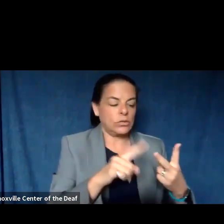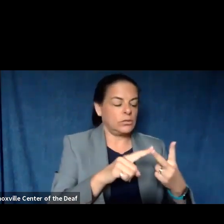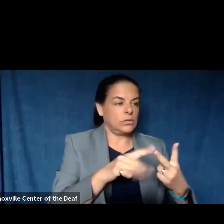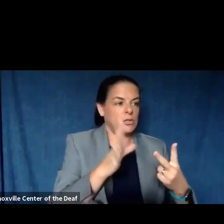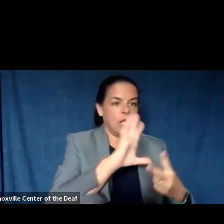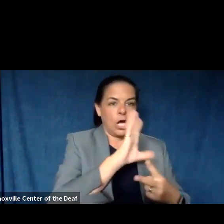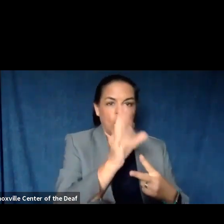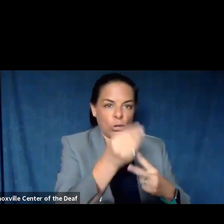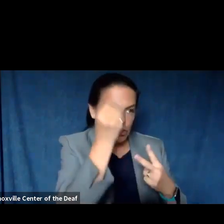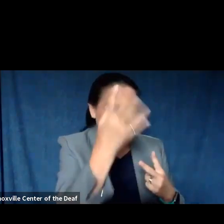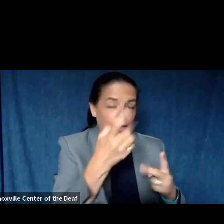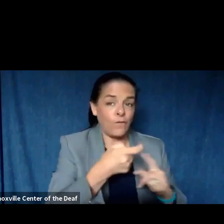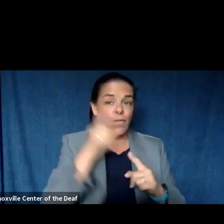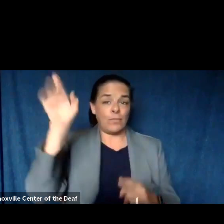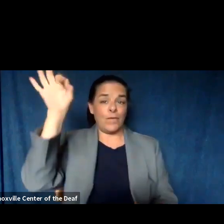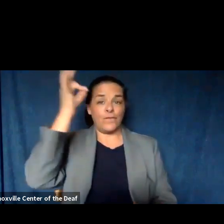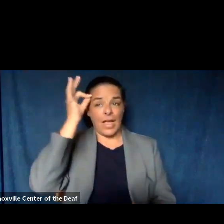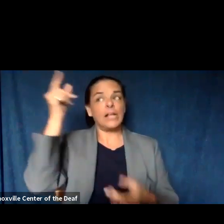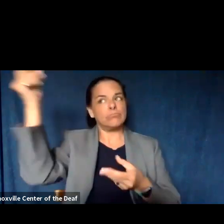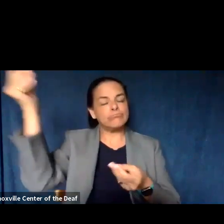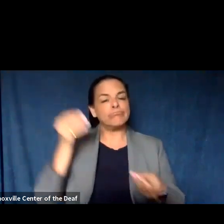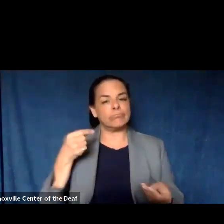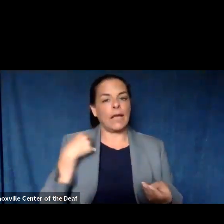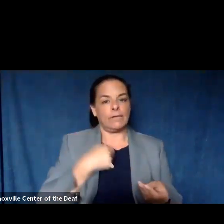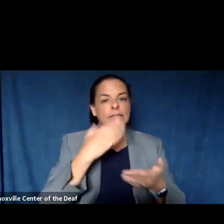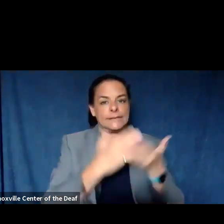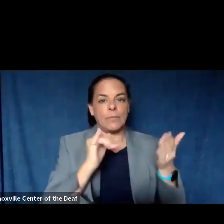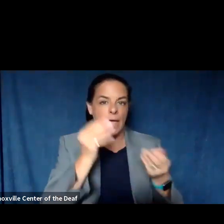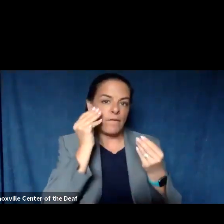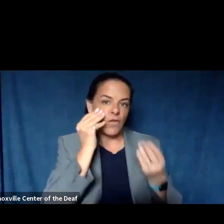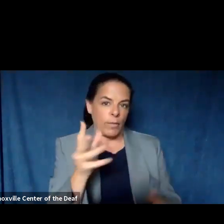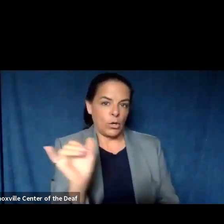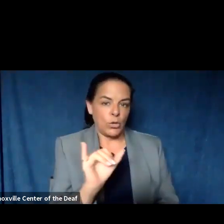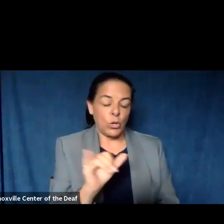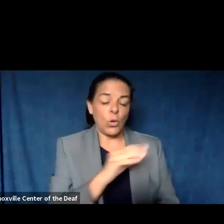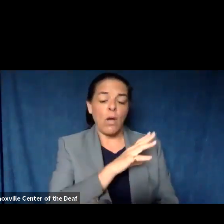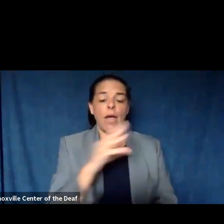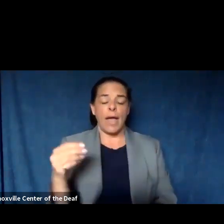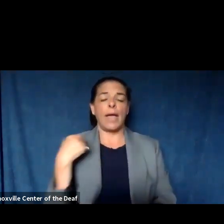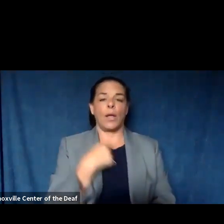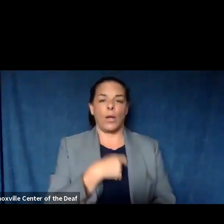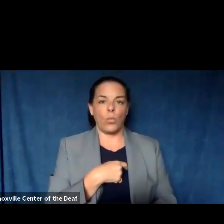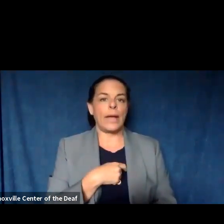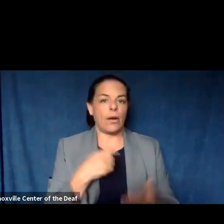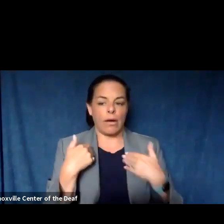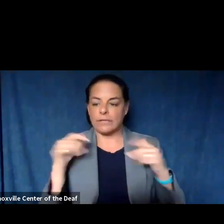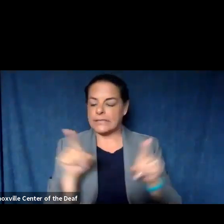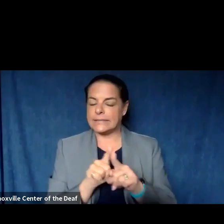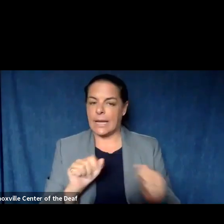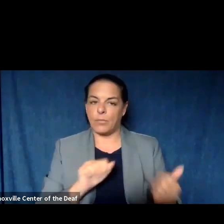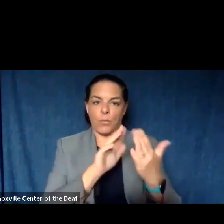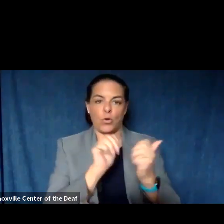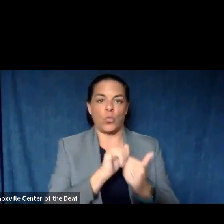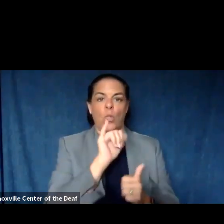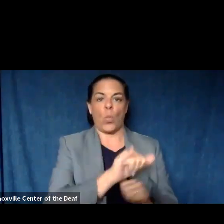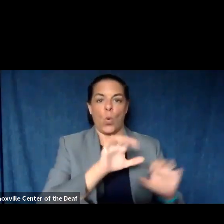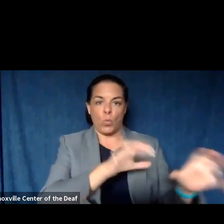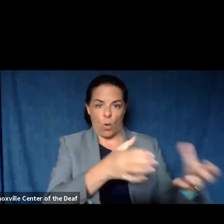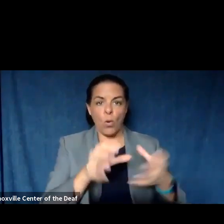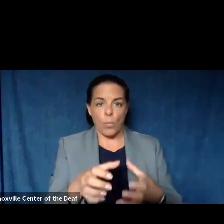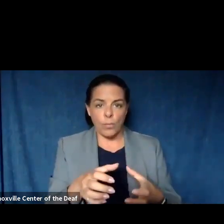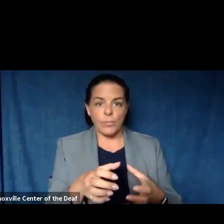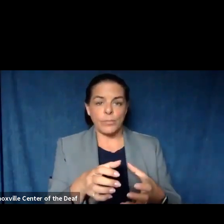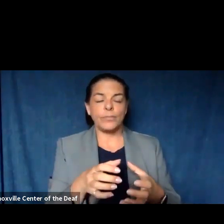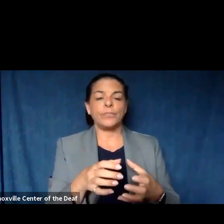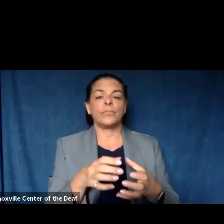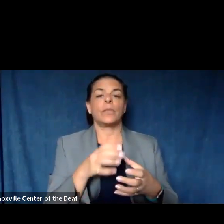information from the feds, and they have provided us some of those as well. And then we're taking the same approach with that population